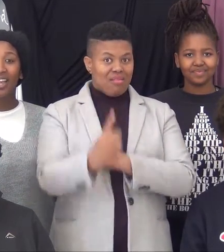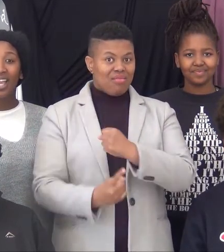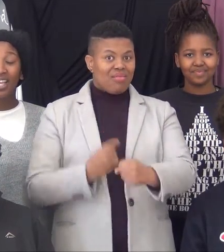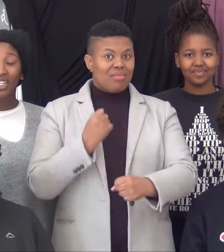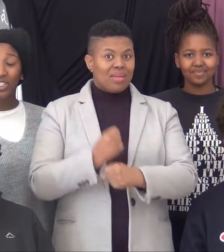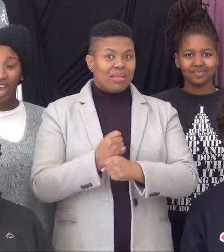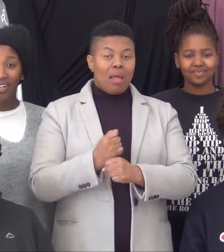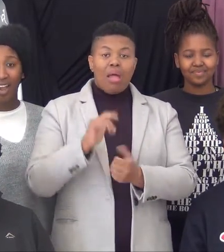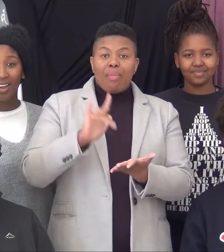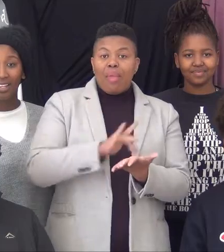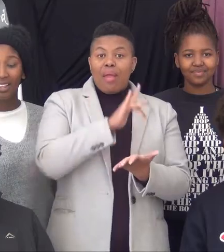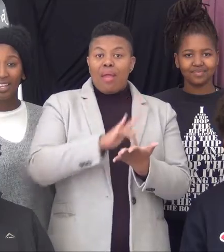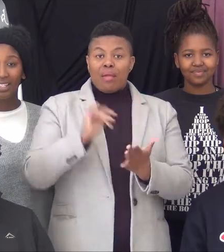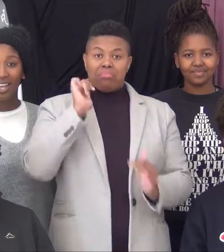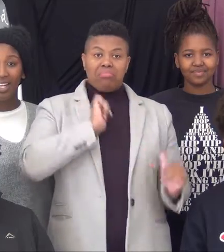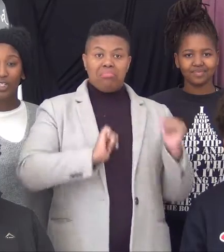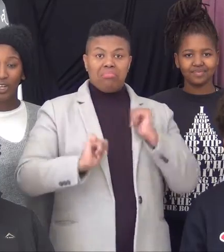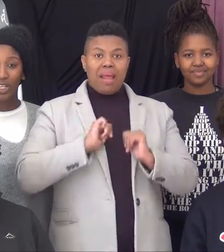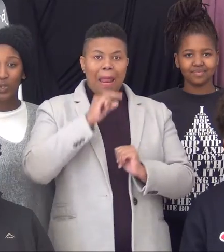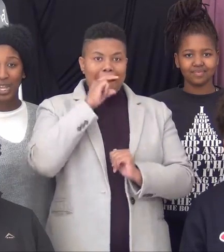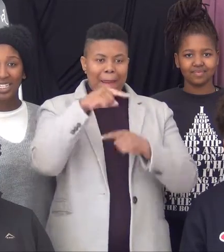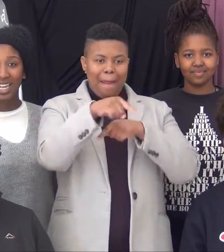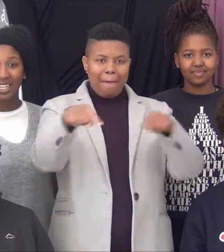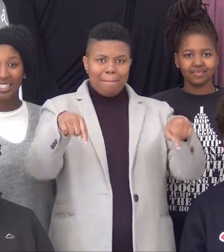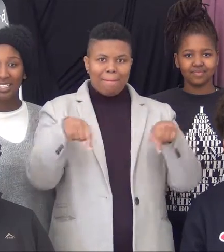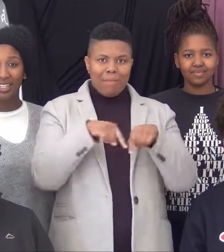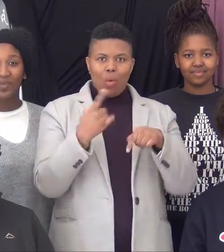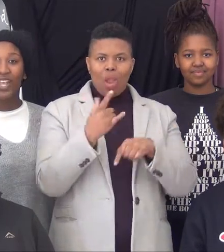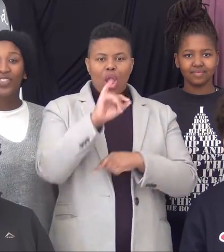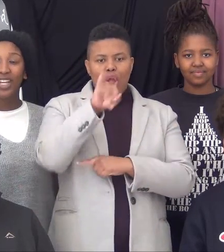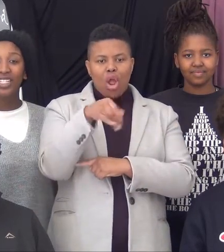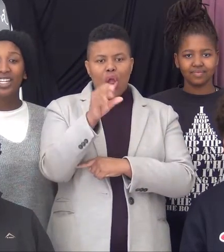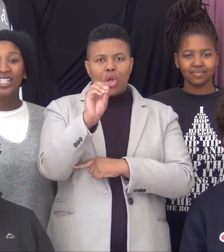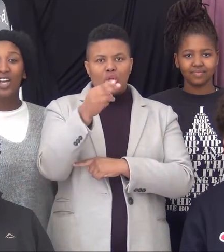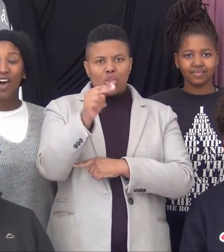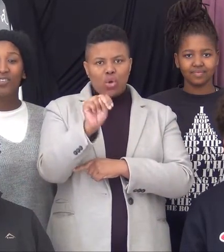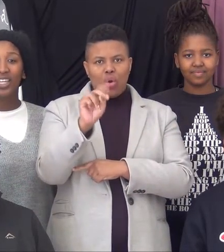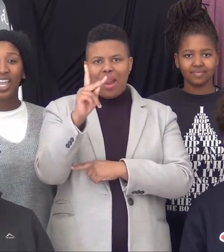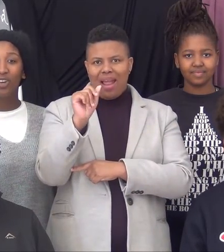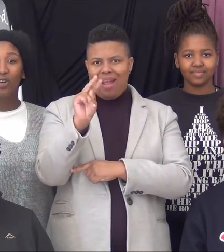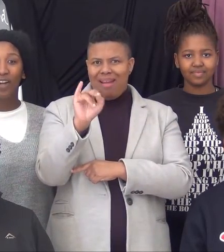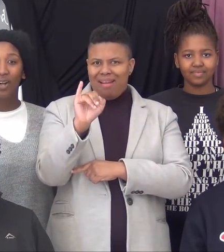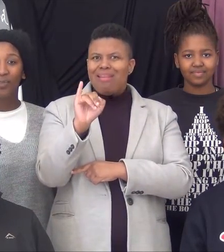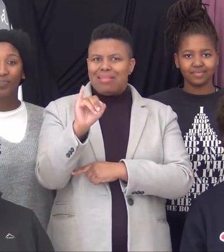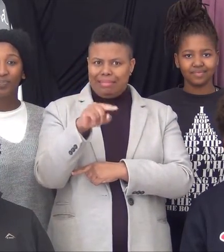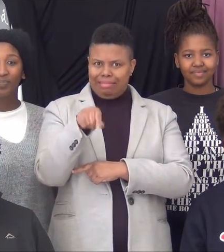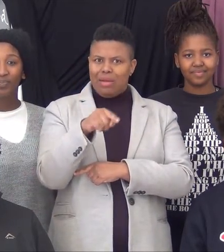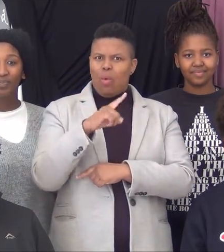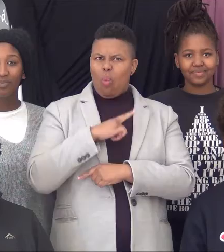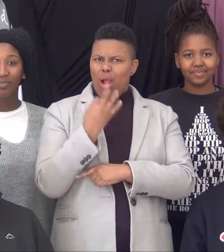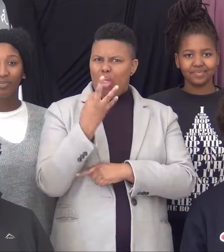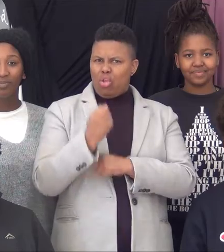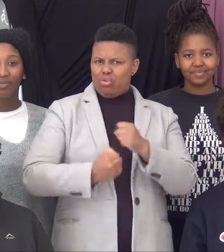Theatre in the John Carney Theatre during 2019, 30 years after Gaynor fell.